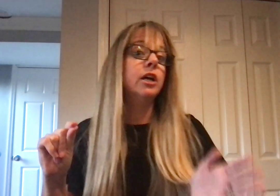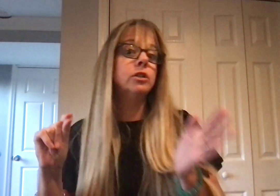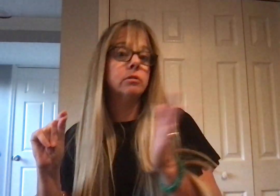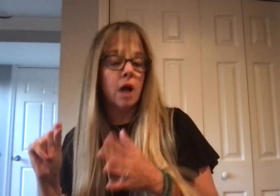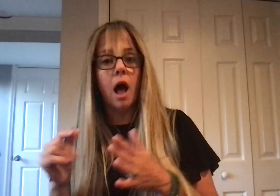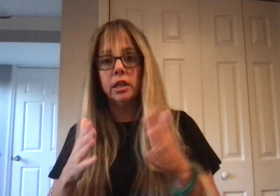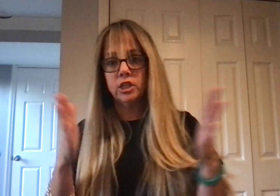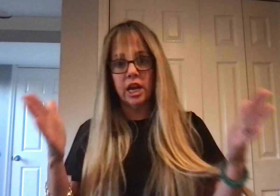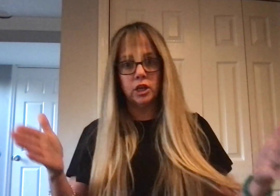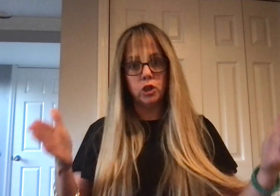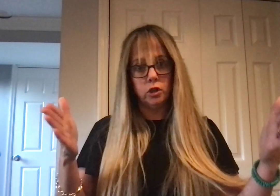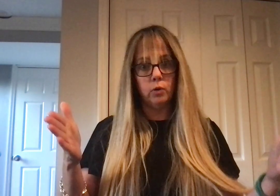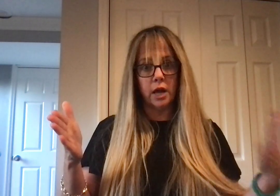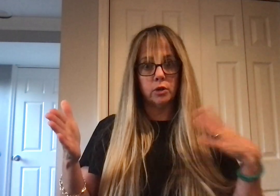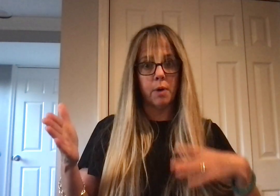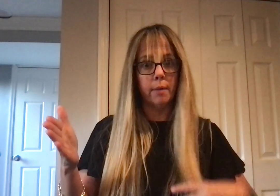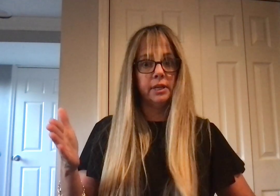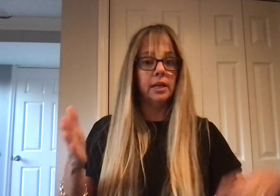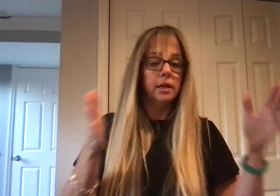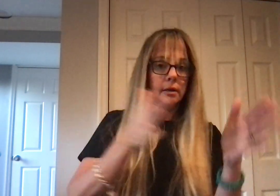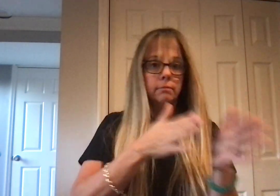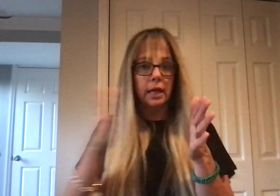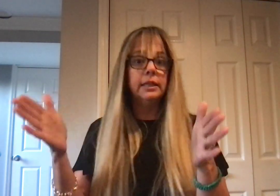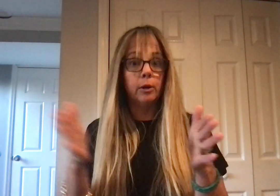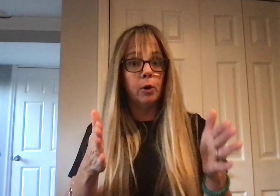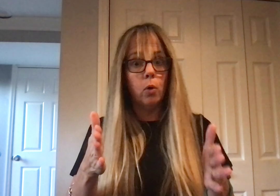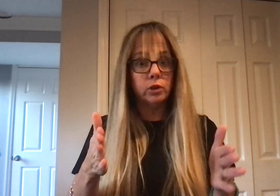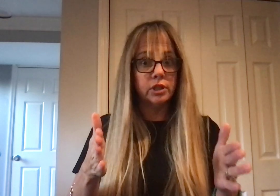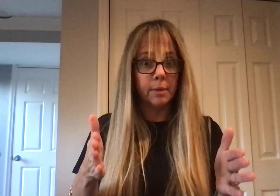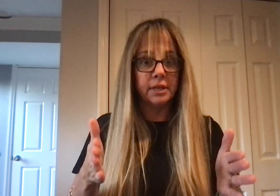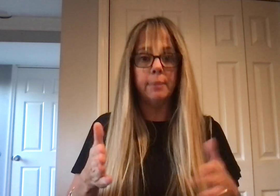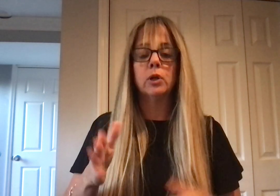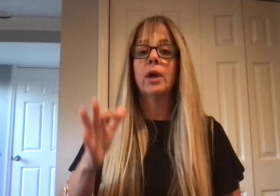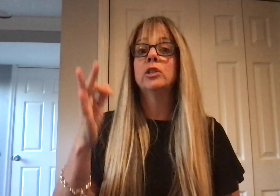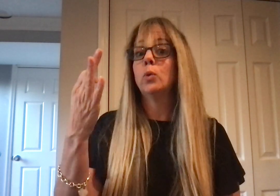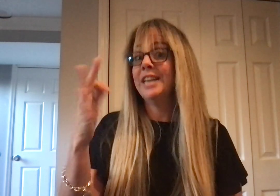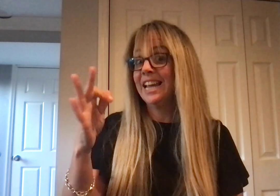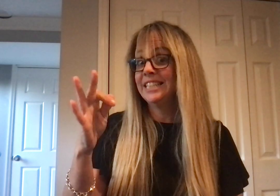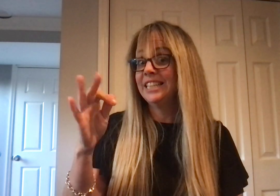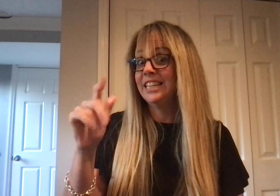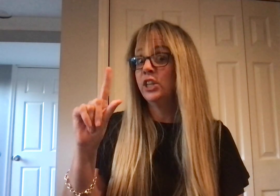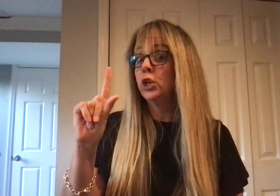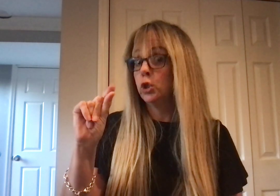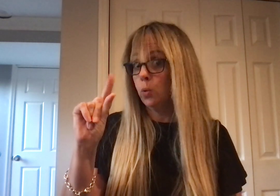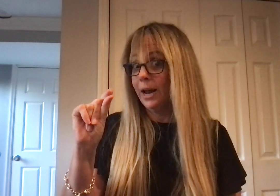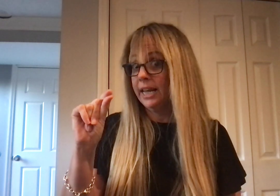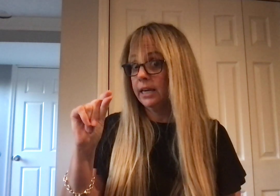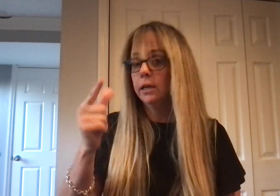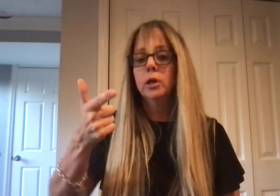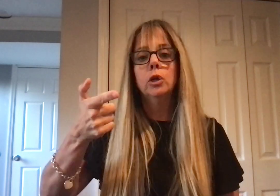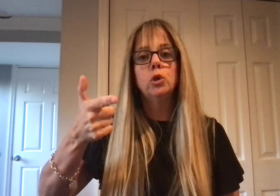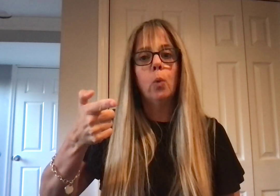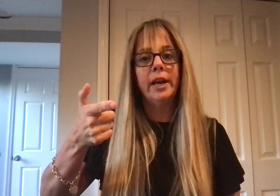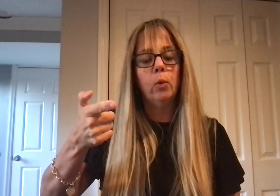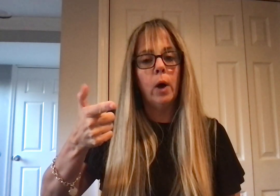because college age, you guys are probably a little bit older sometimes. Okay, so 19, 20,